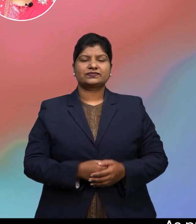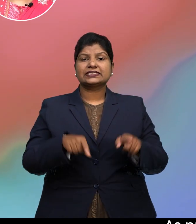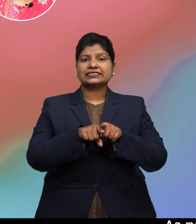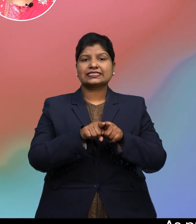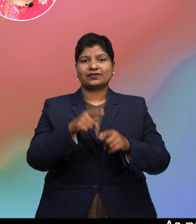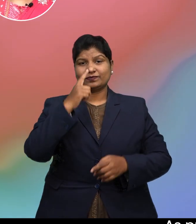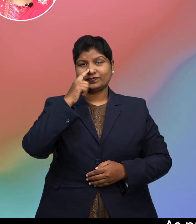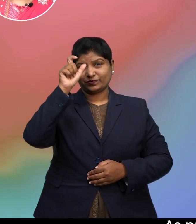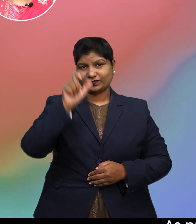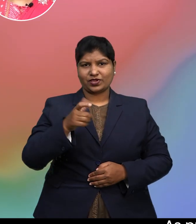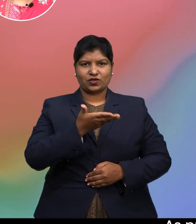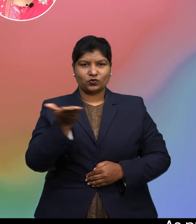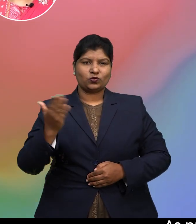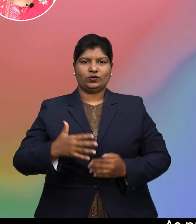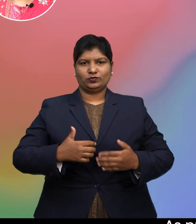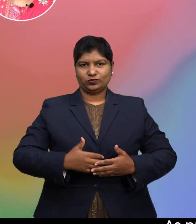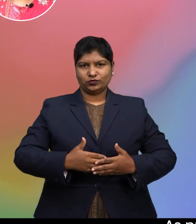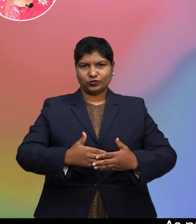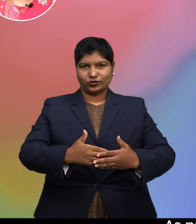As pregnancy progresses,